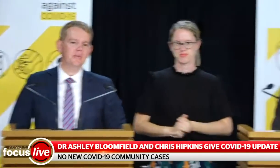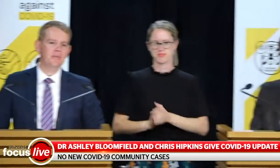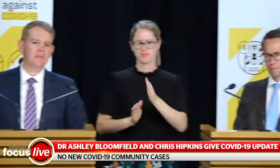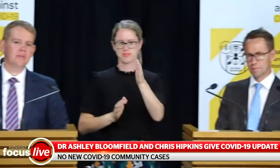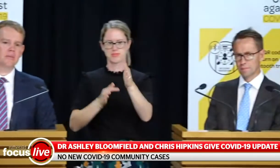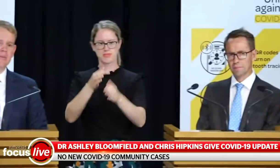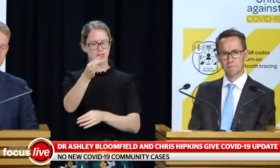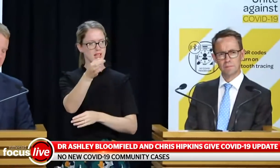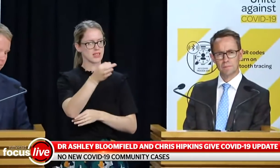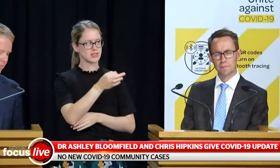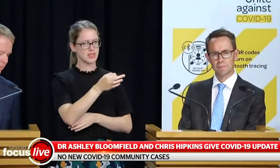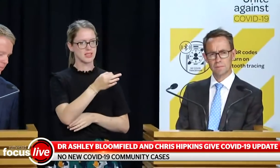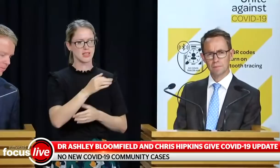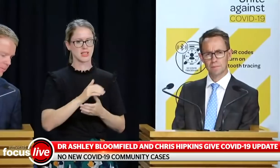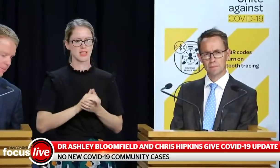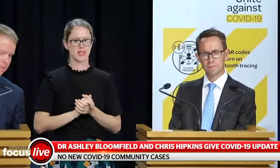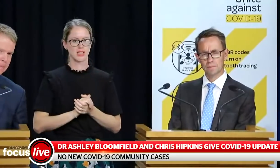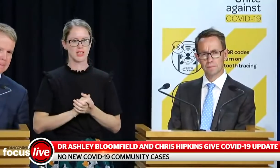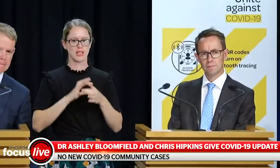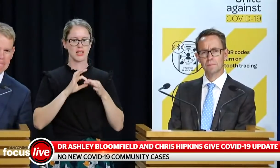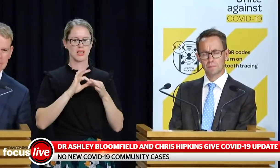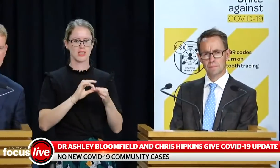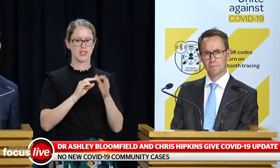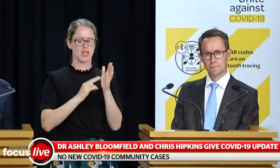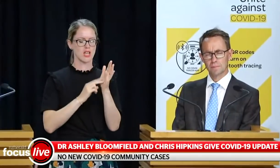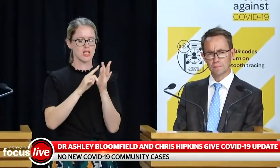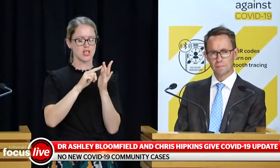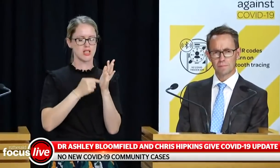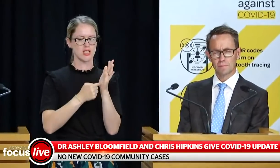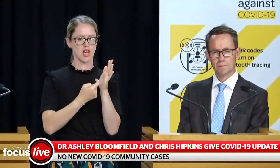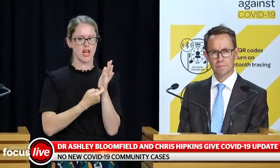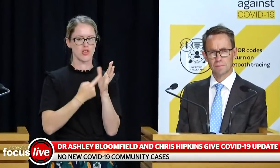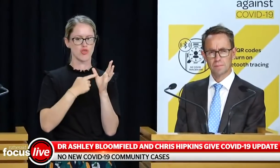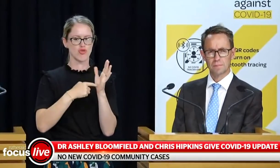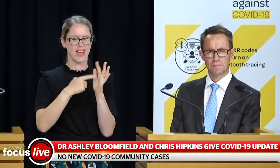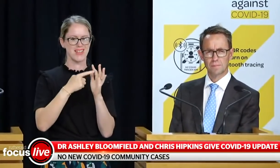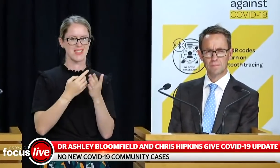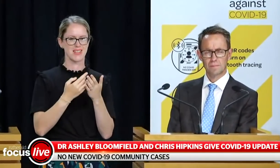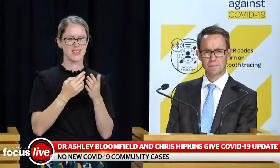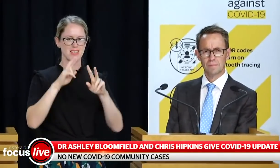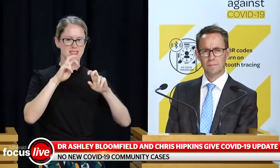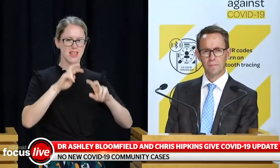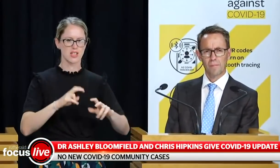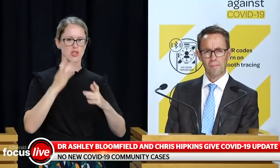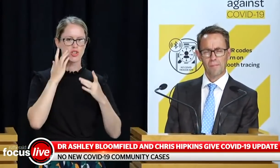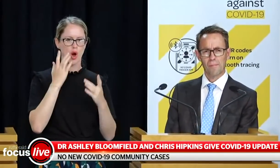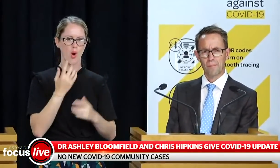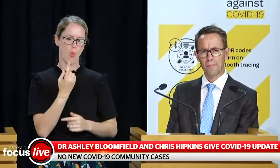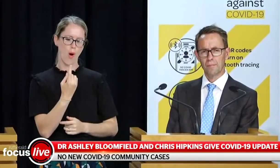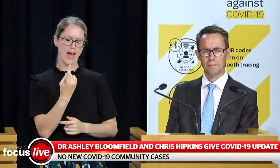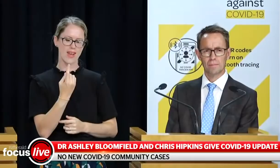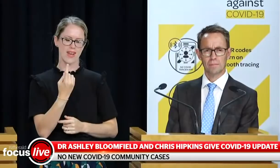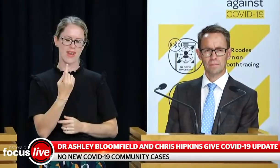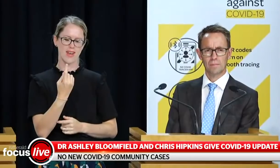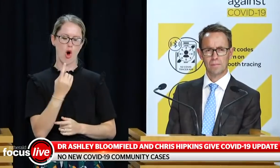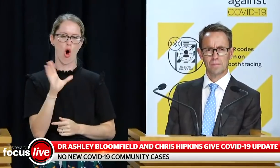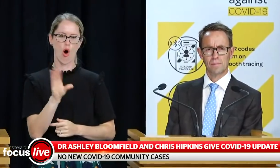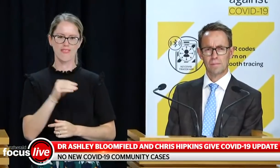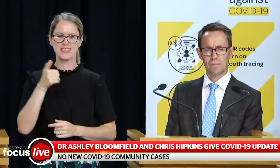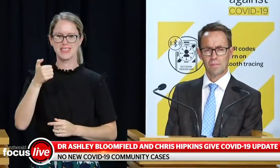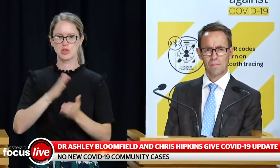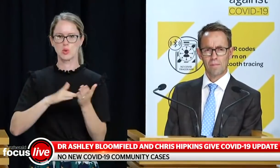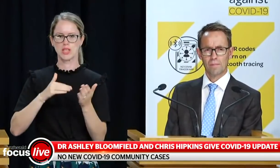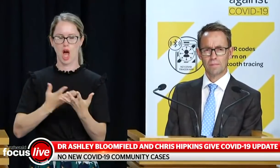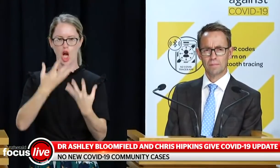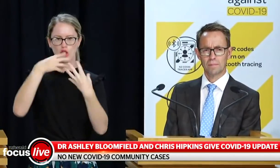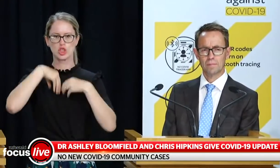just changing tack slightly. In regards to a nitrate study showing 1 in 6 New Zealanders are consuming levels of nitrates linked to higher risk of cancer,